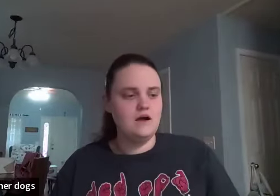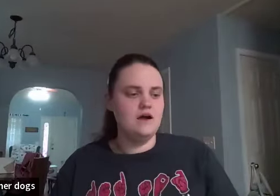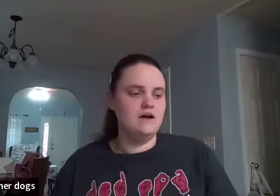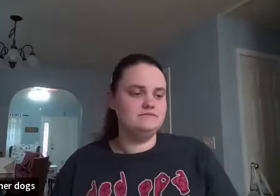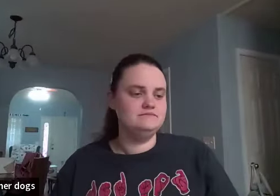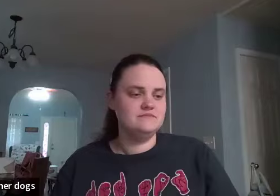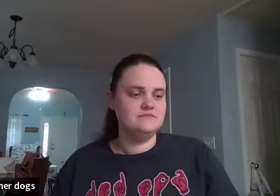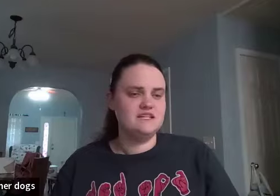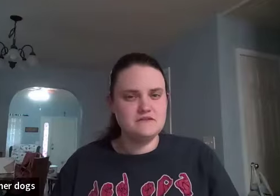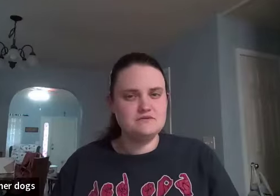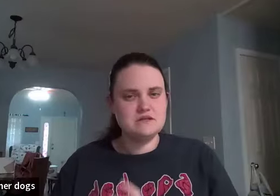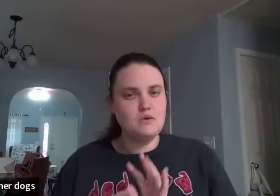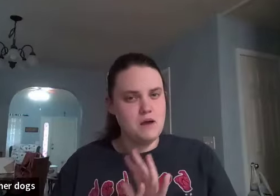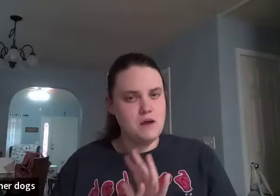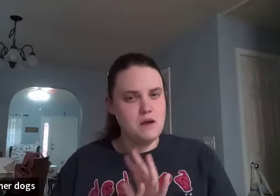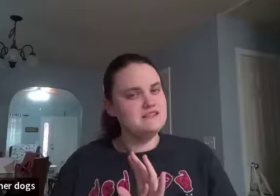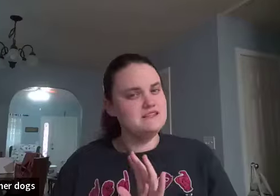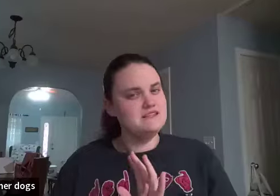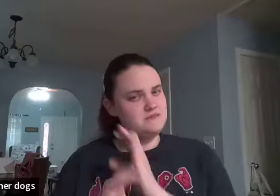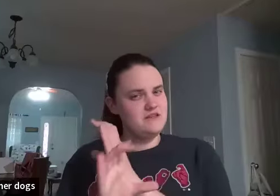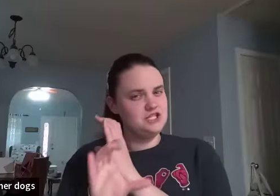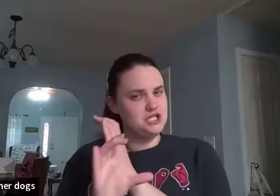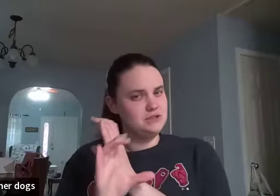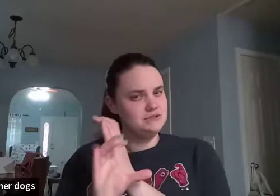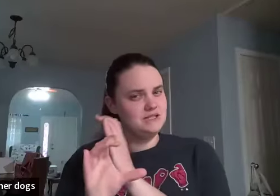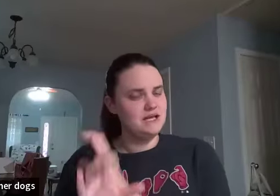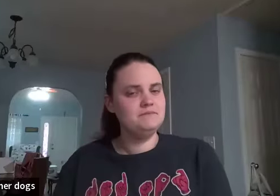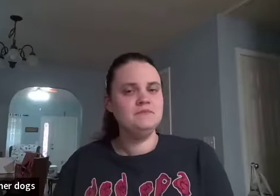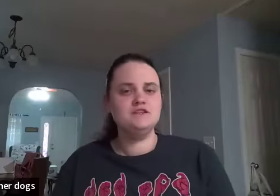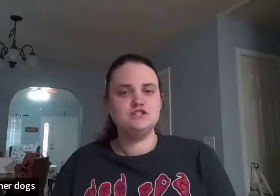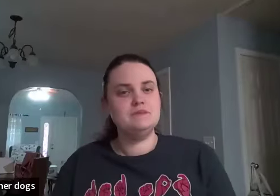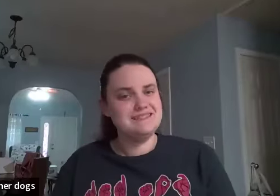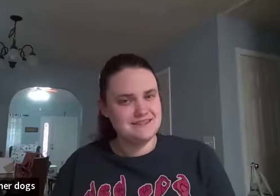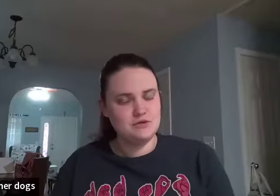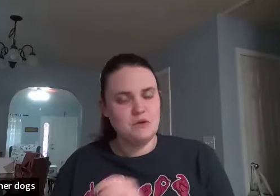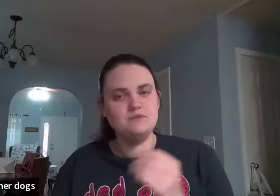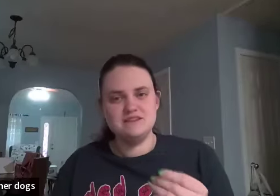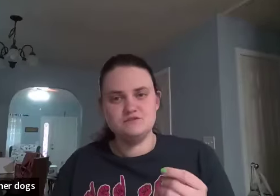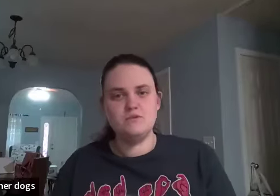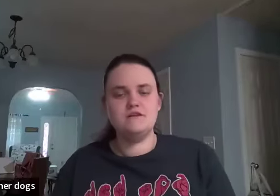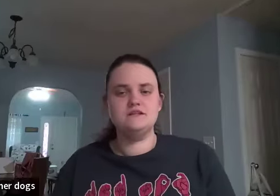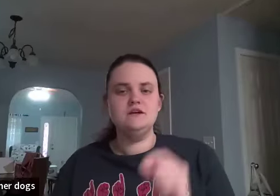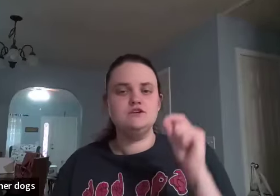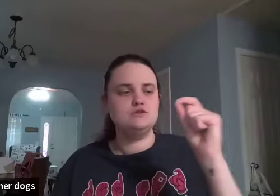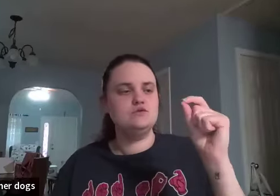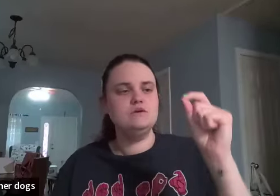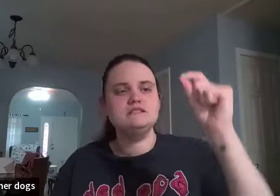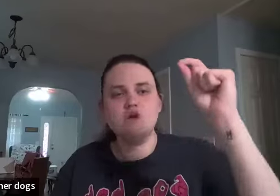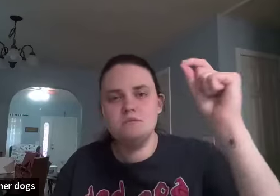cool. Because I do think this one's a more popular one. It's very similar to that chill again. So you may see that you probably will see this one more often. So cool is it's